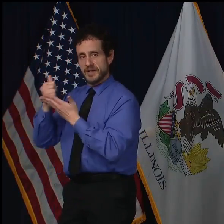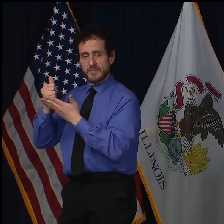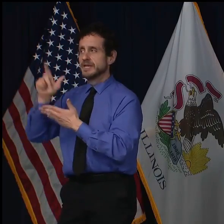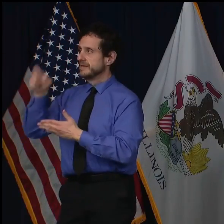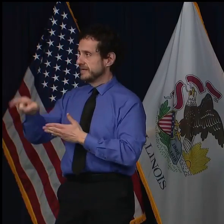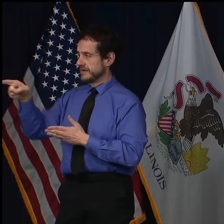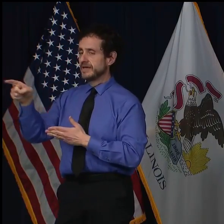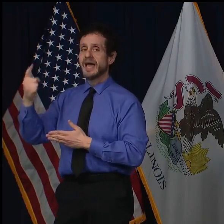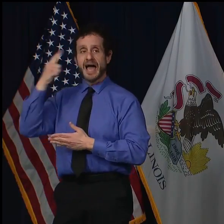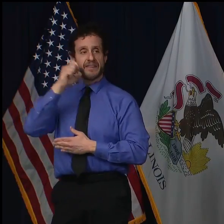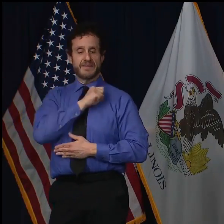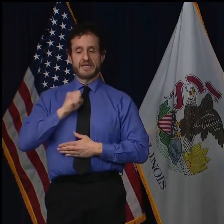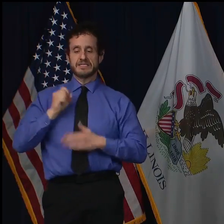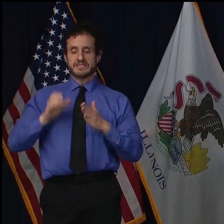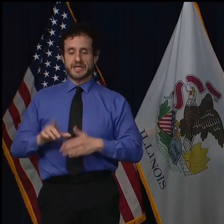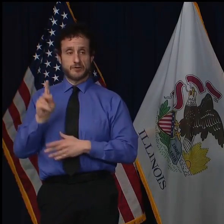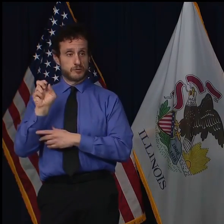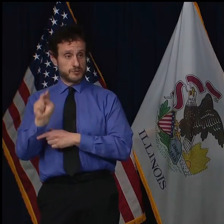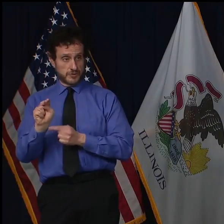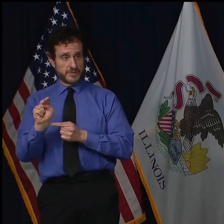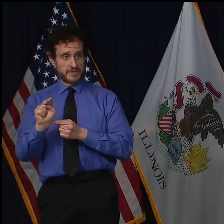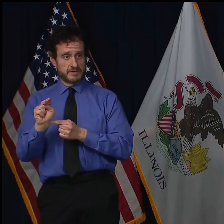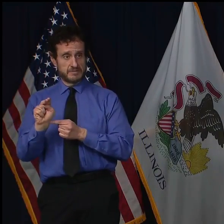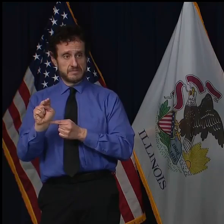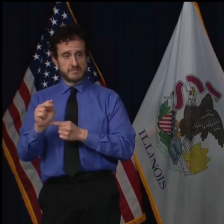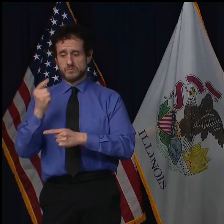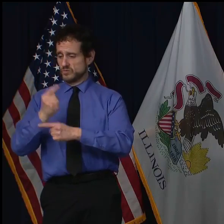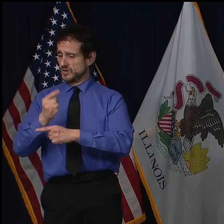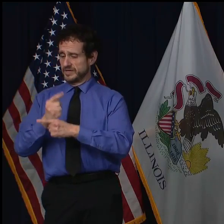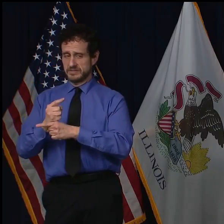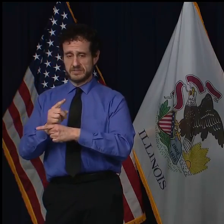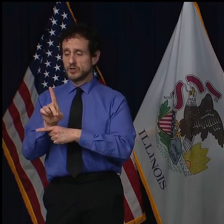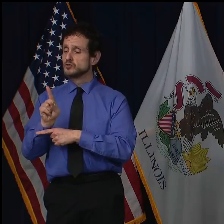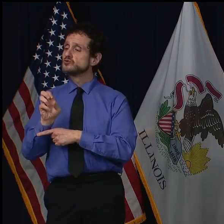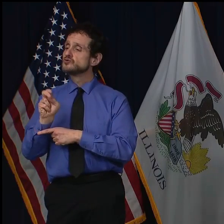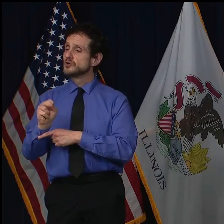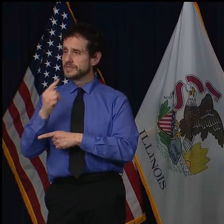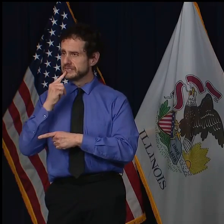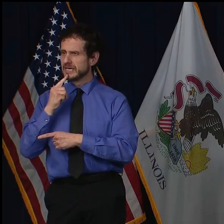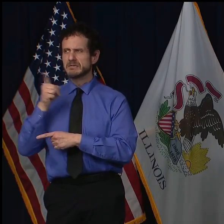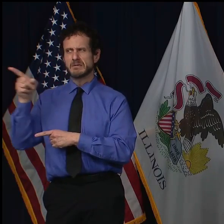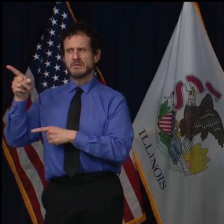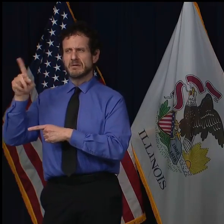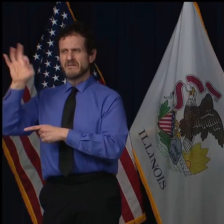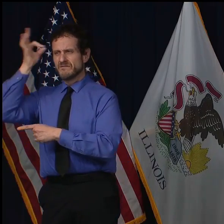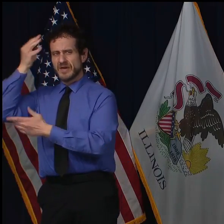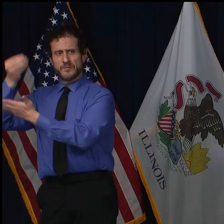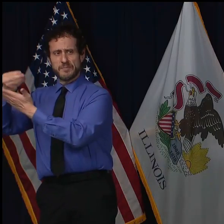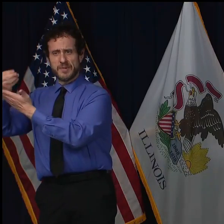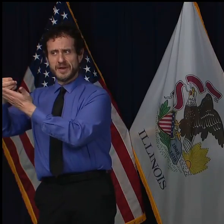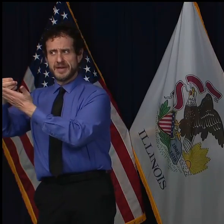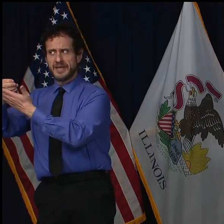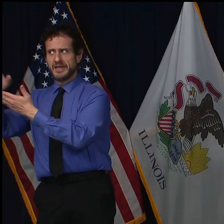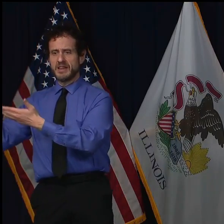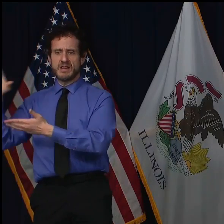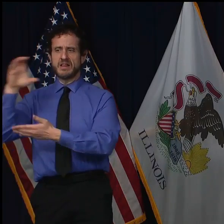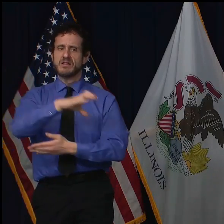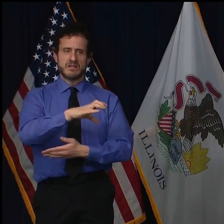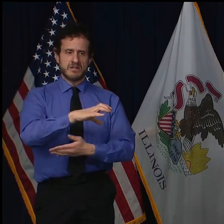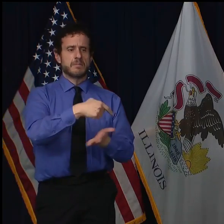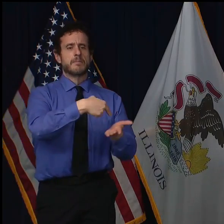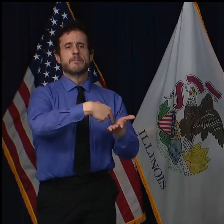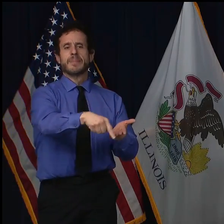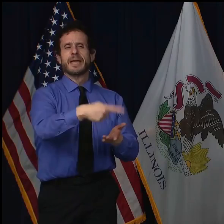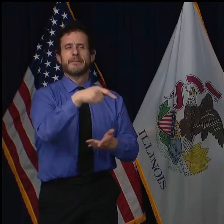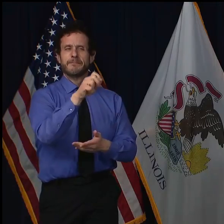think Senator Durbin has it right, that these funds should not be used for something that has